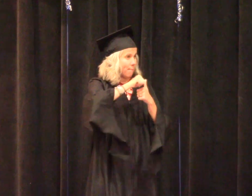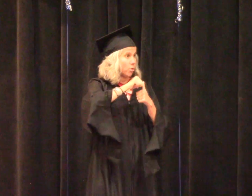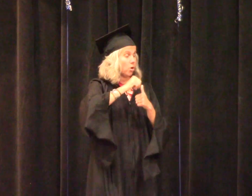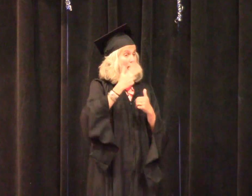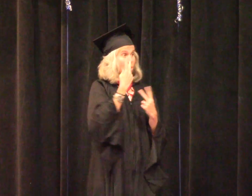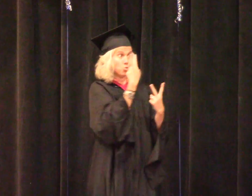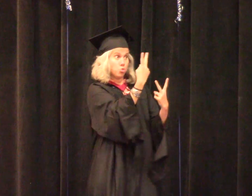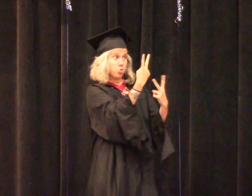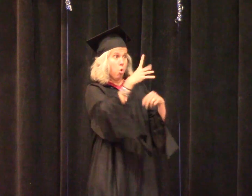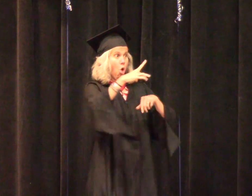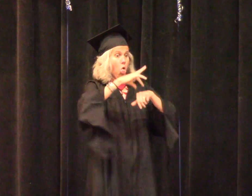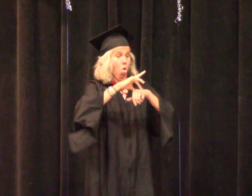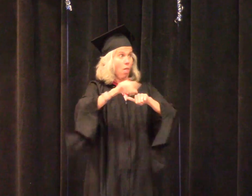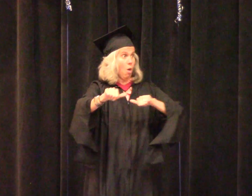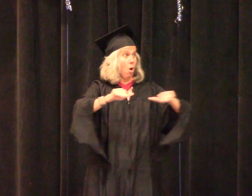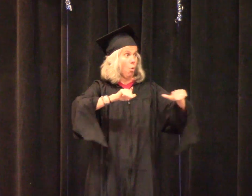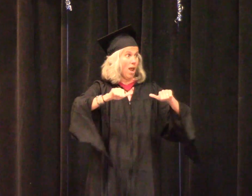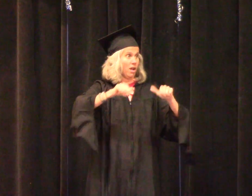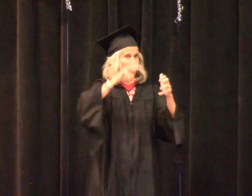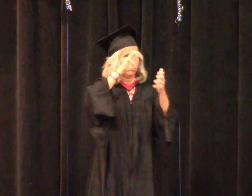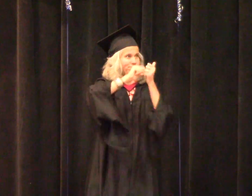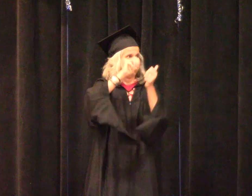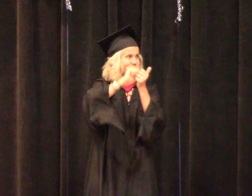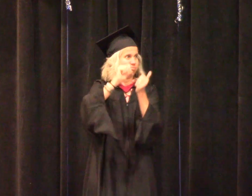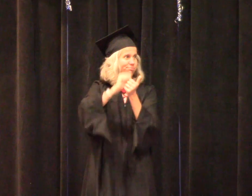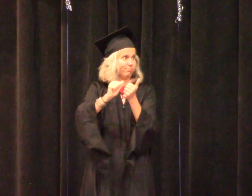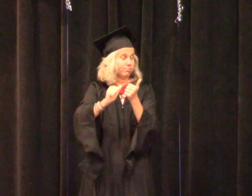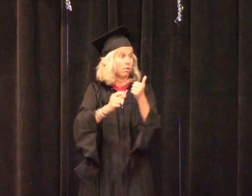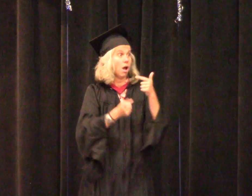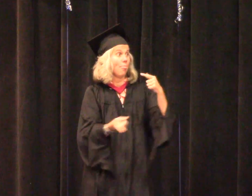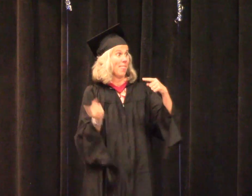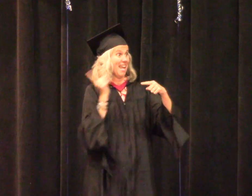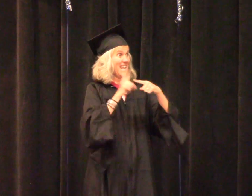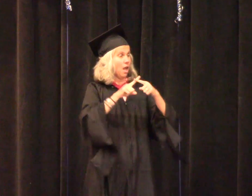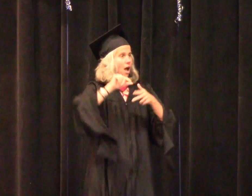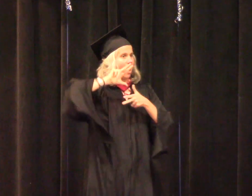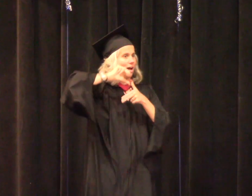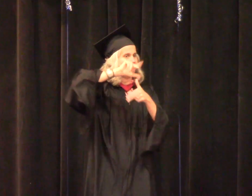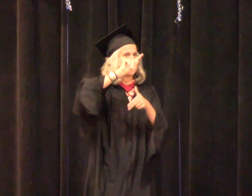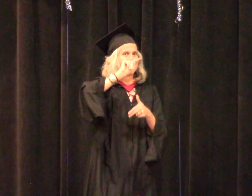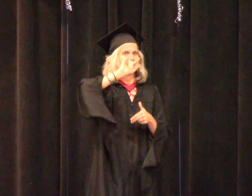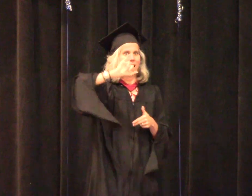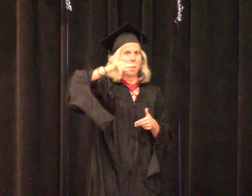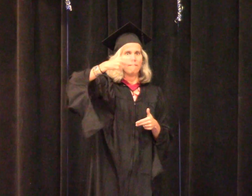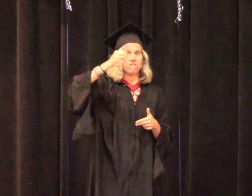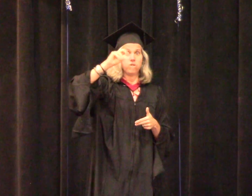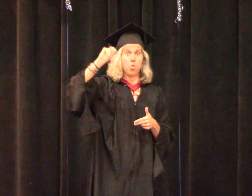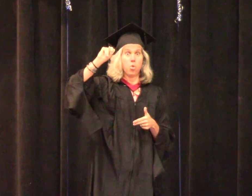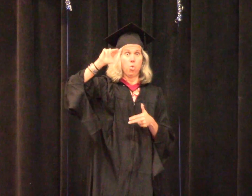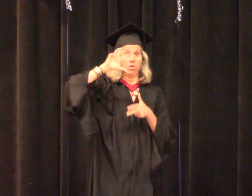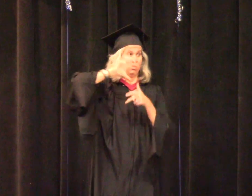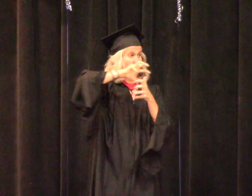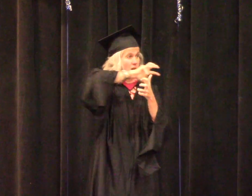I don't know if you recall, last November there were 2 earthquakes in the Philippine area as well as a